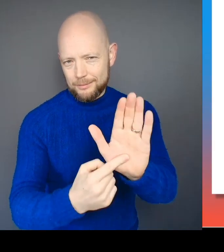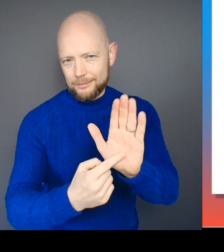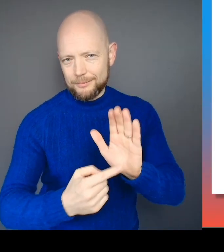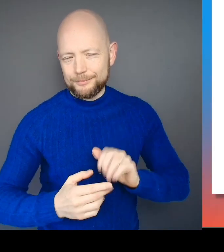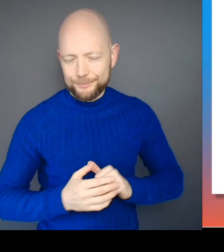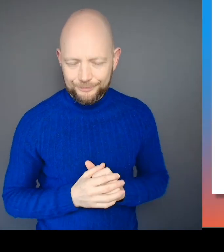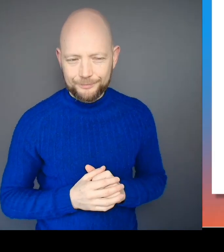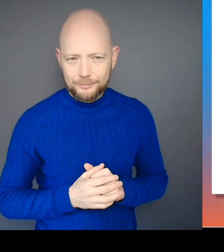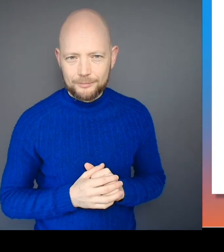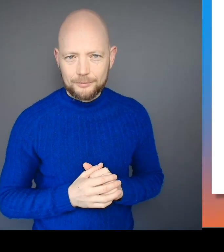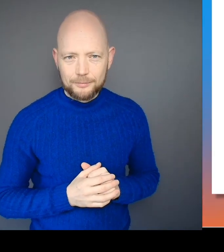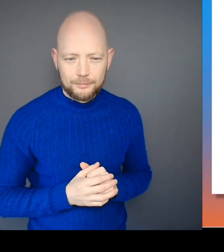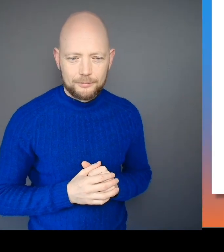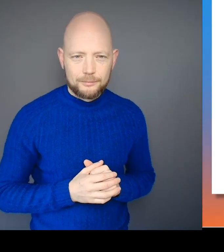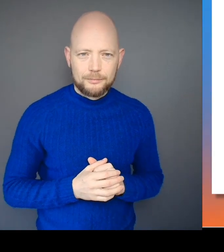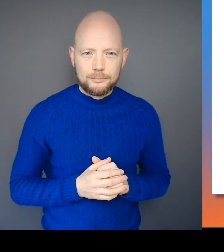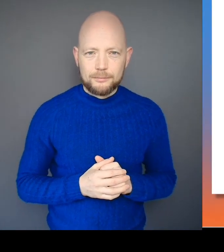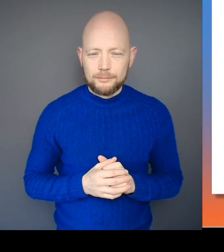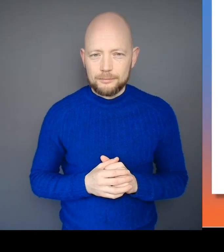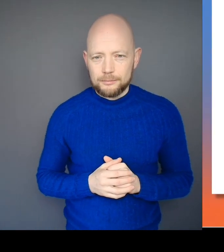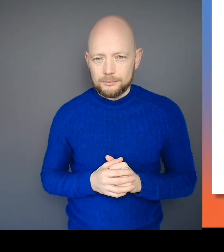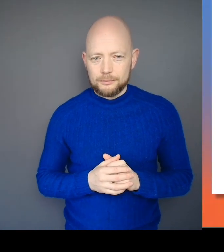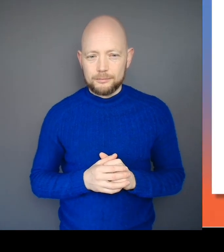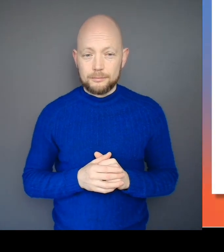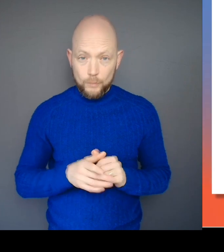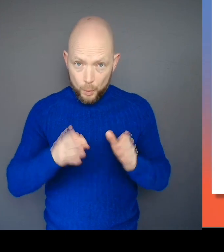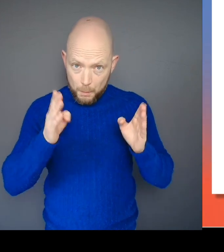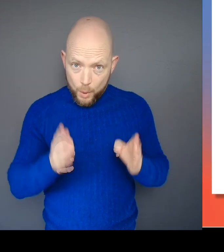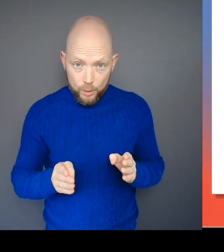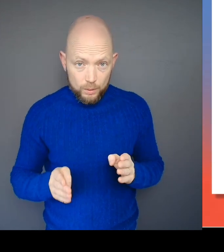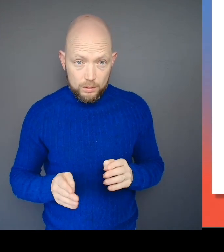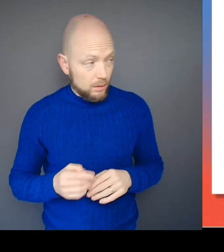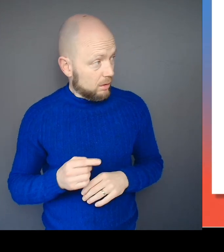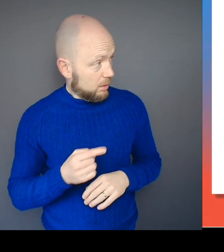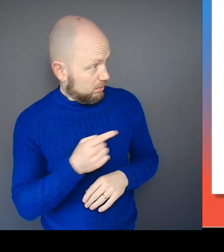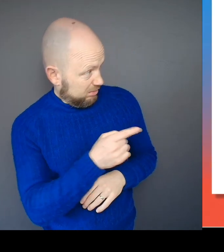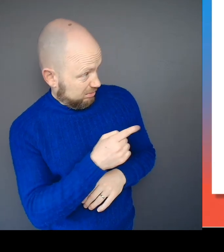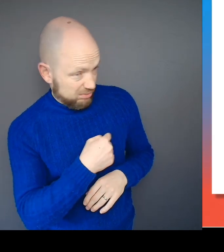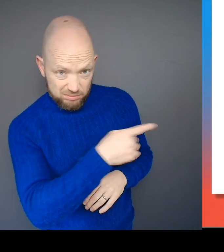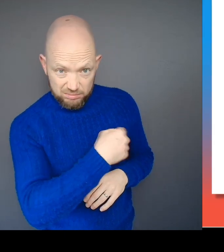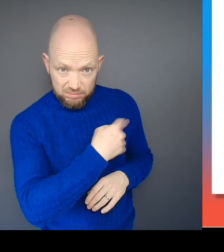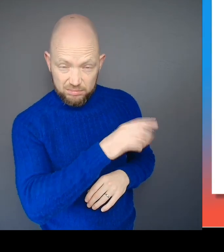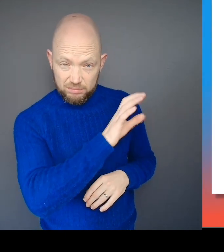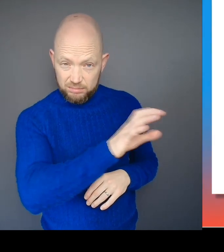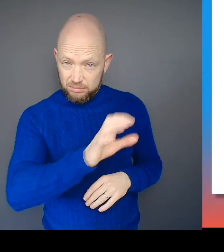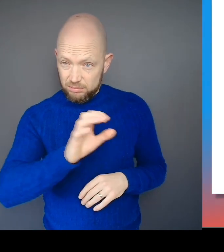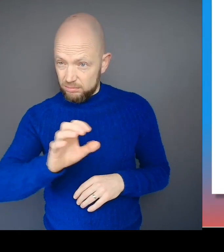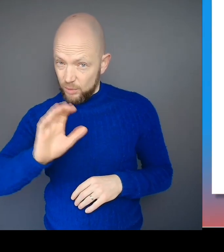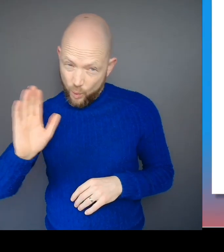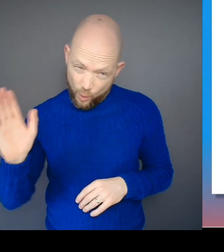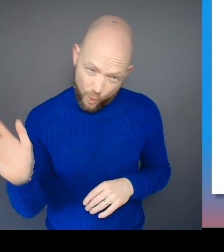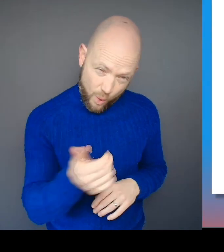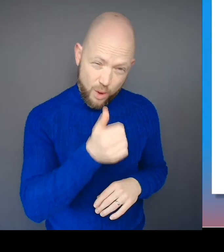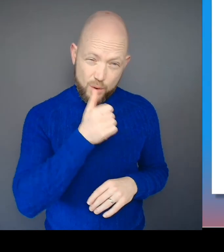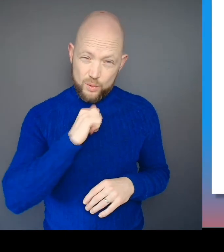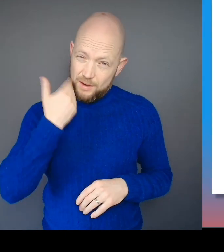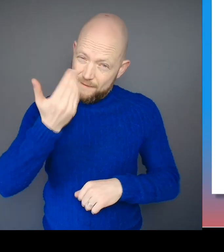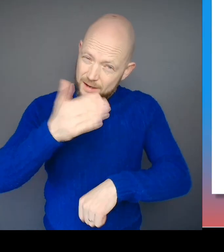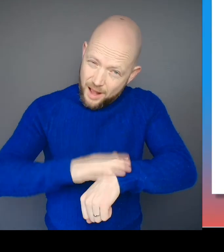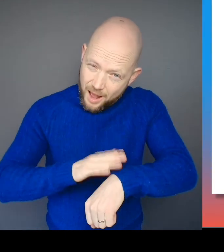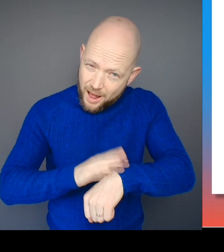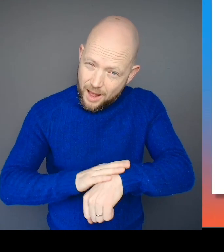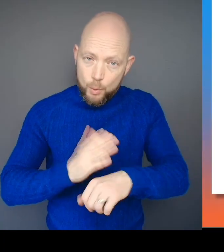I'm going to show you an example of what this looks like, but you don't have to use every single one of these every time, and you don't have